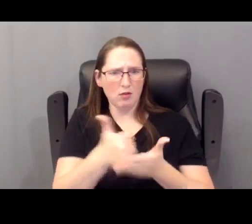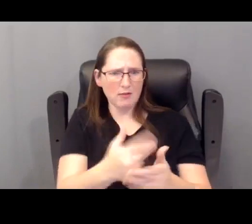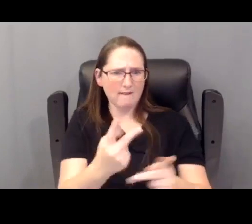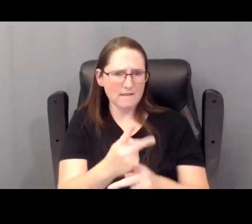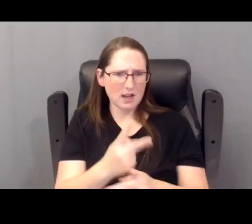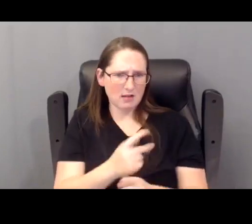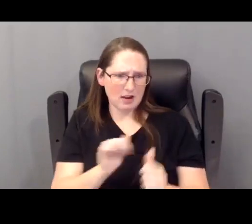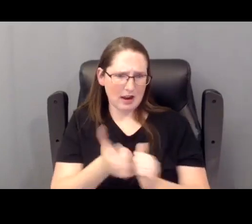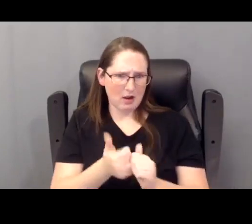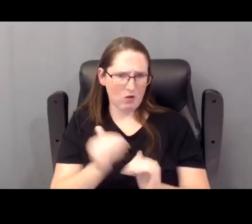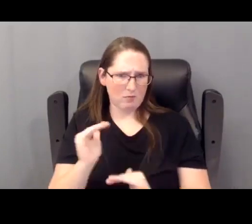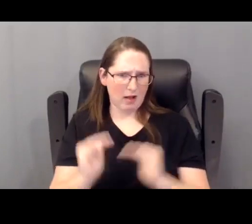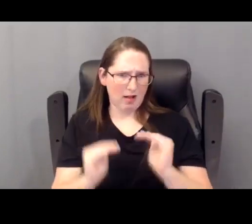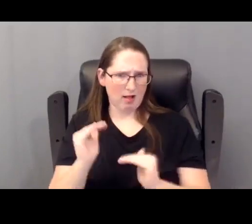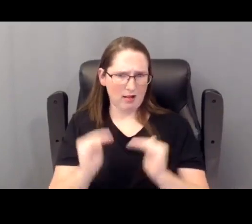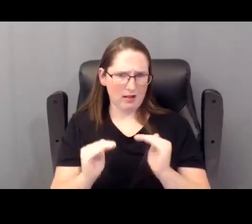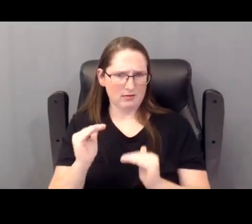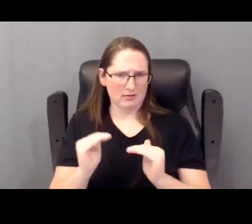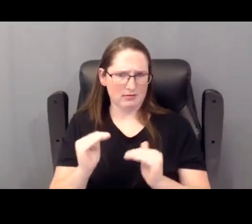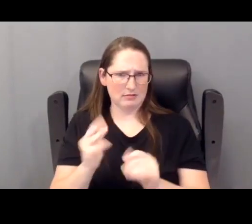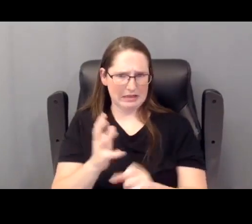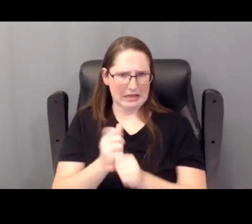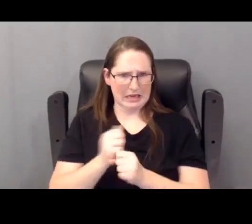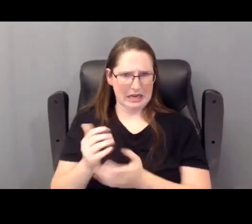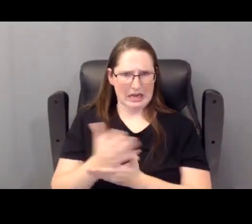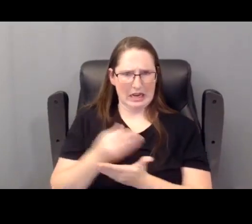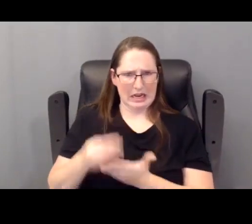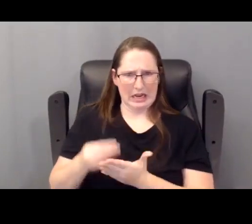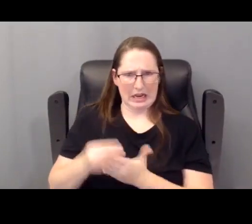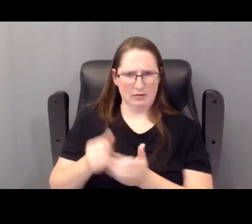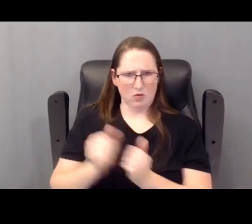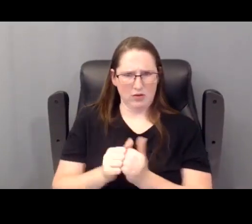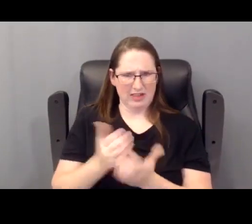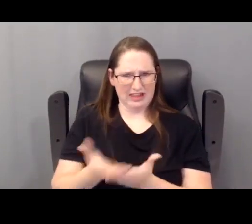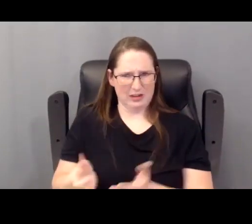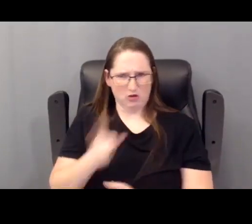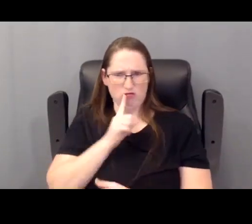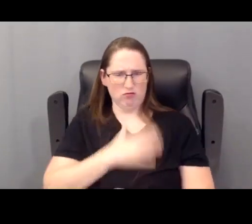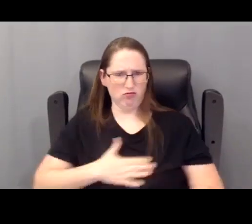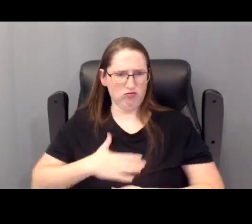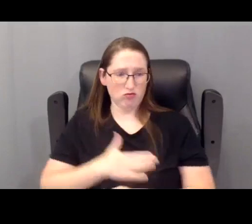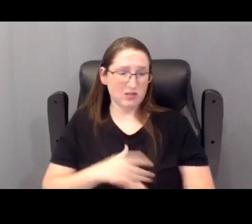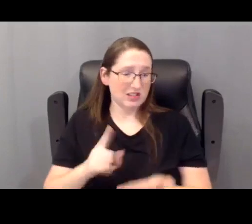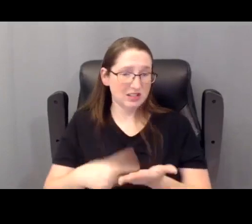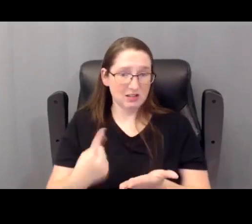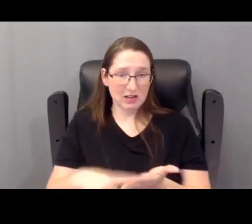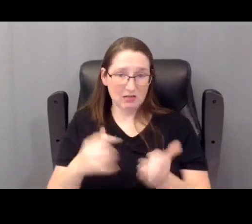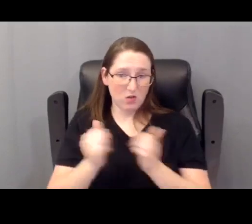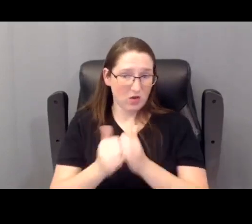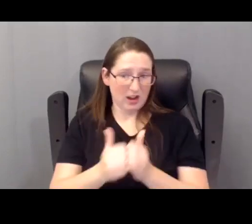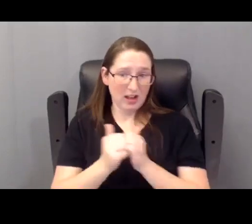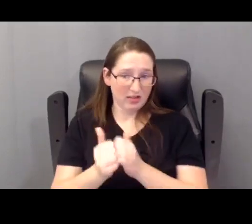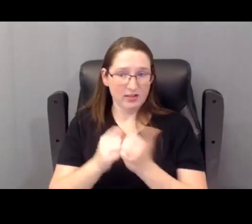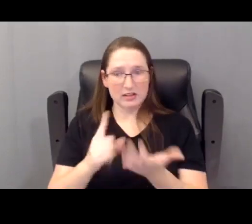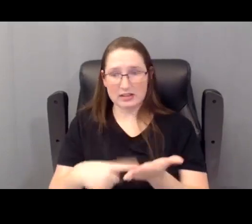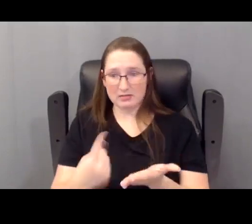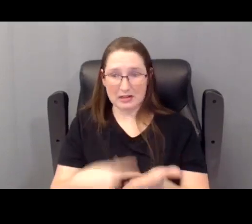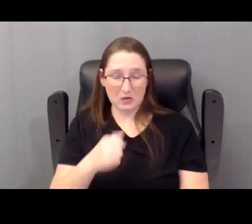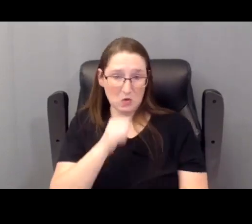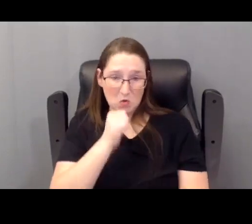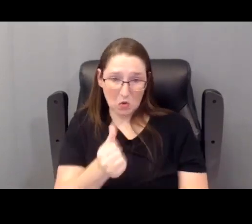do you balance gaining income with doing the things that you really enjoy. And sometimes they go together and sometimes they